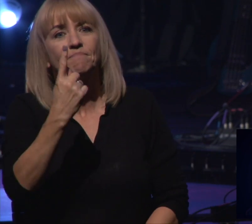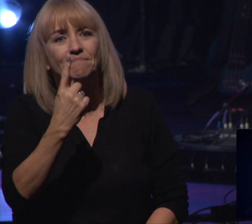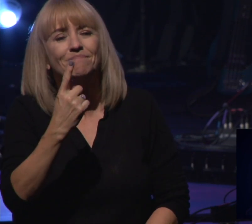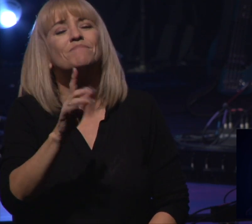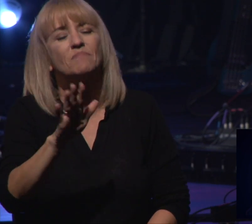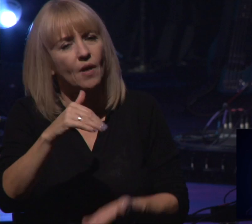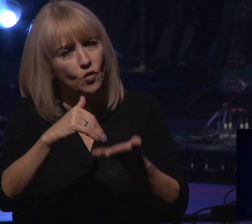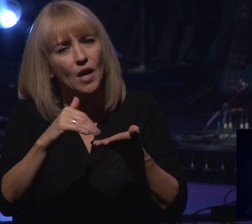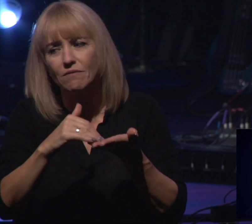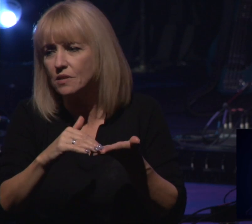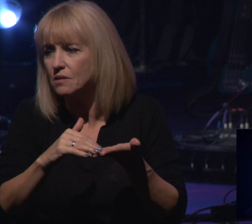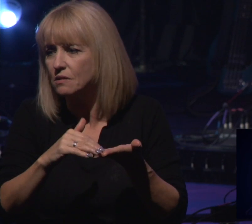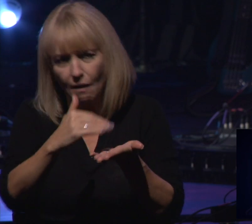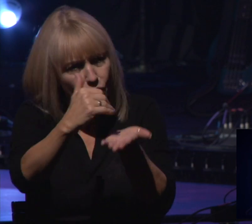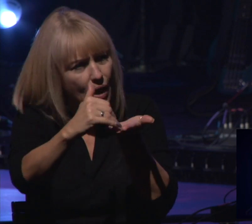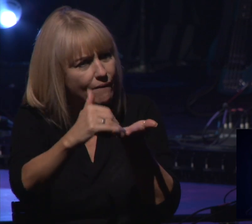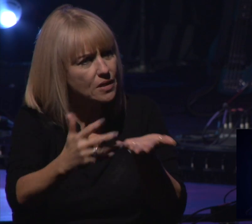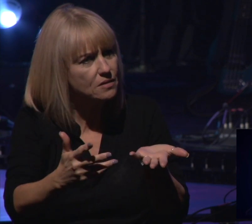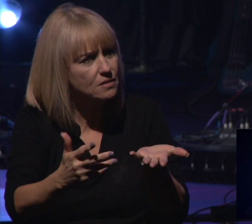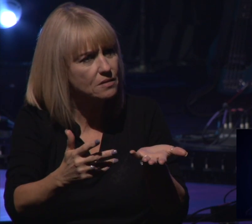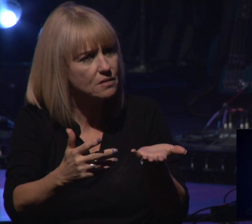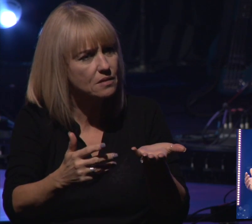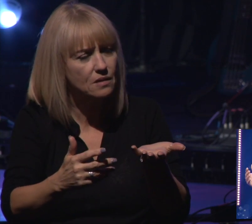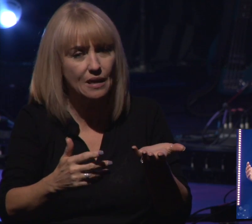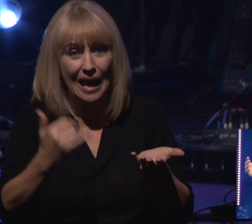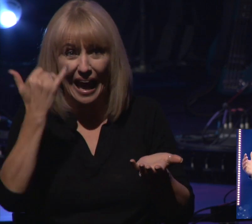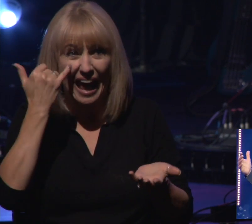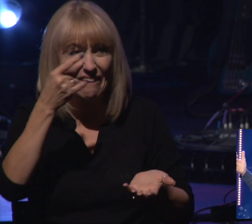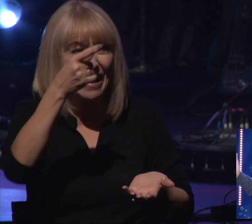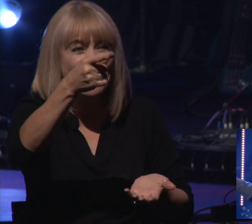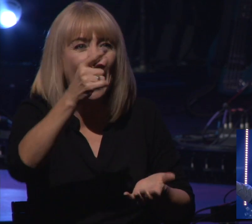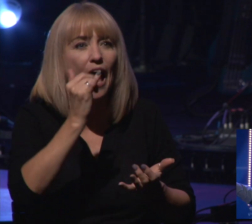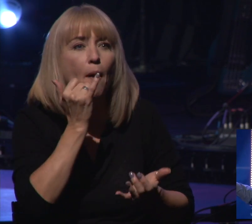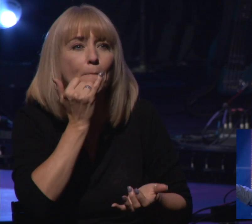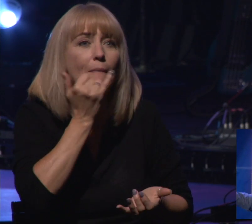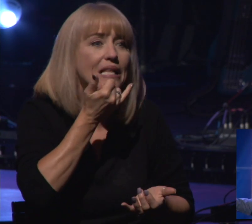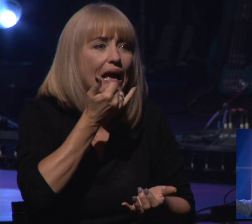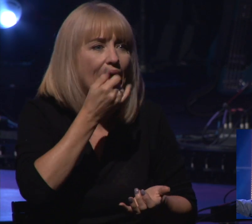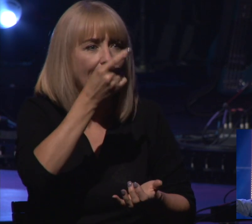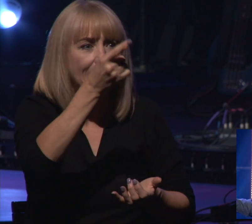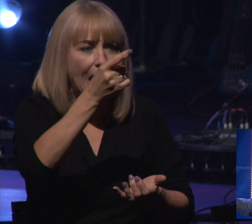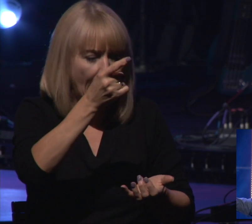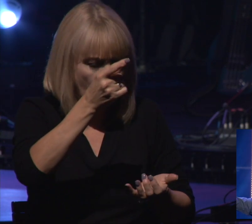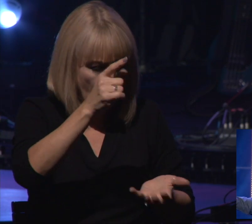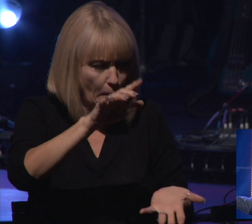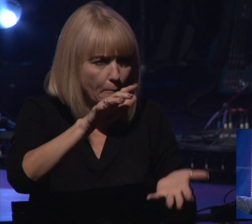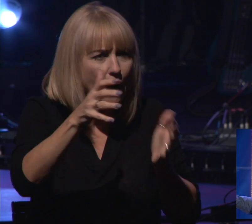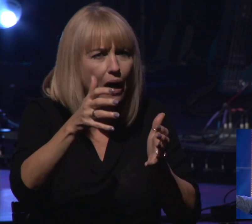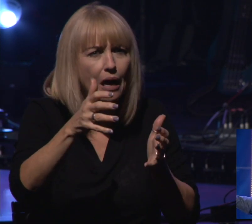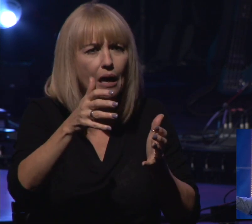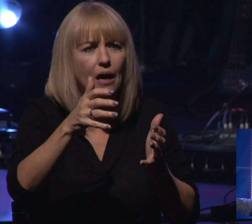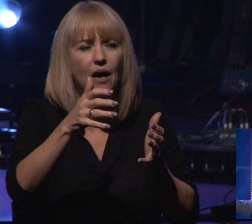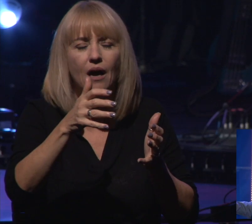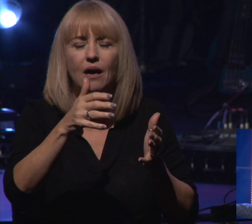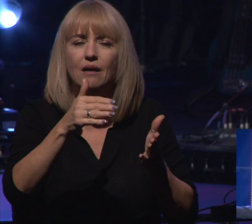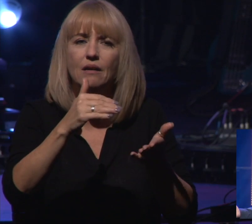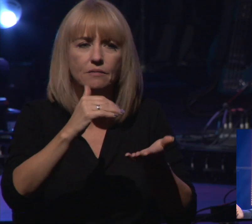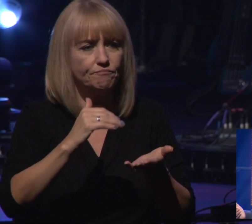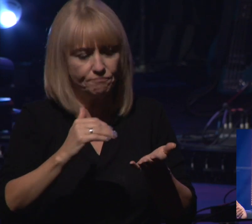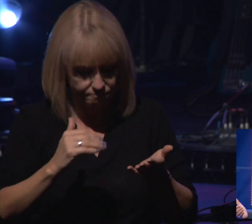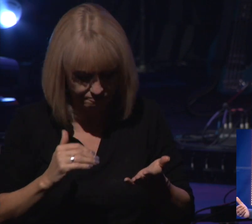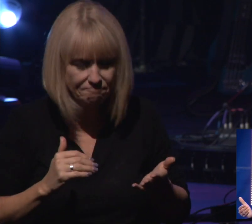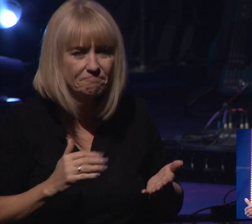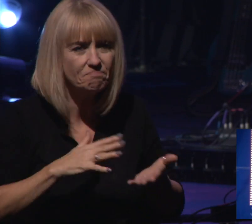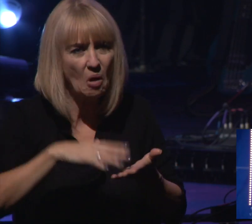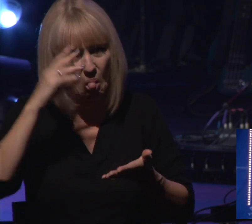forgive each other. So in this chart, when someone you relied upon messes up, you learn to